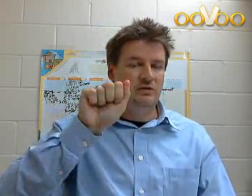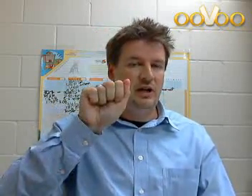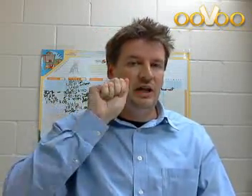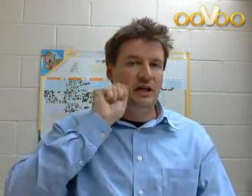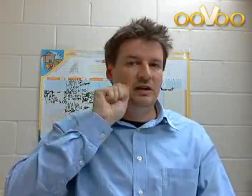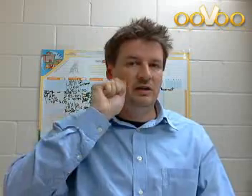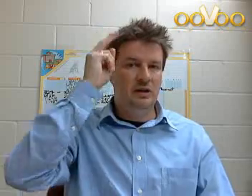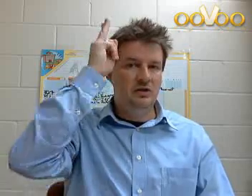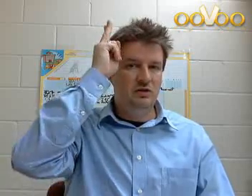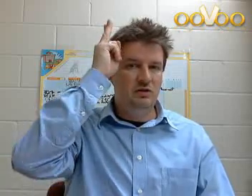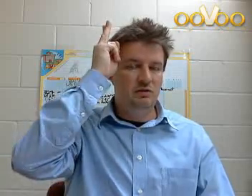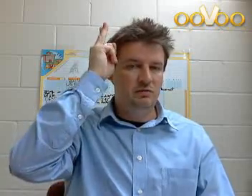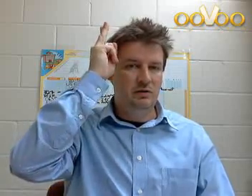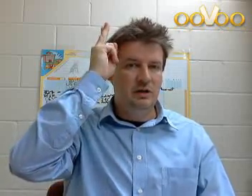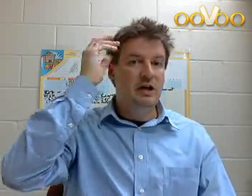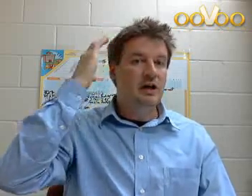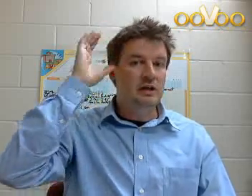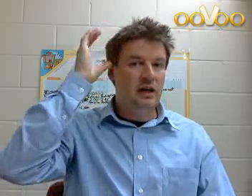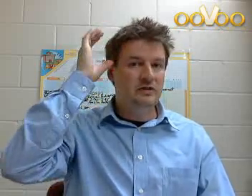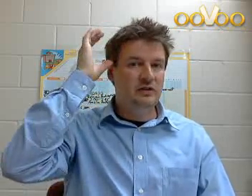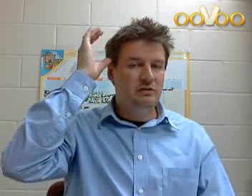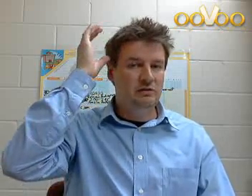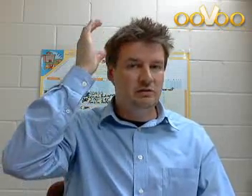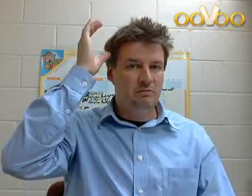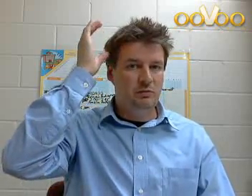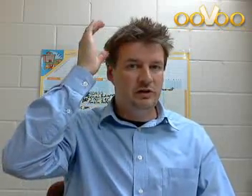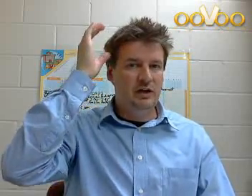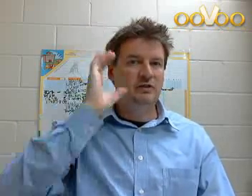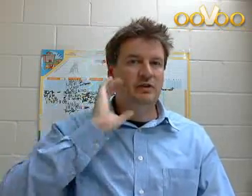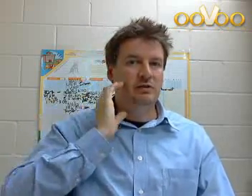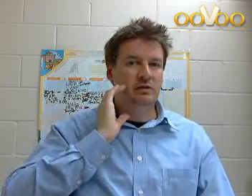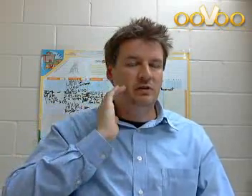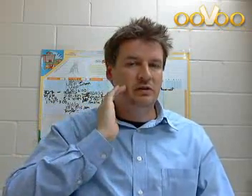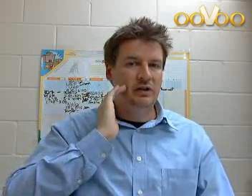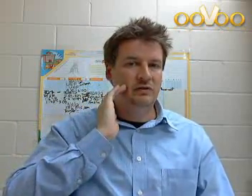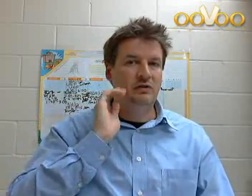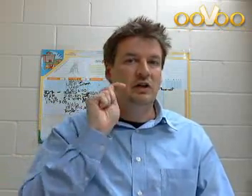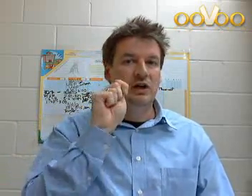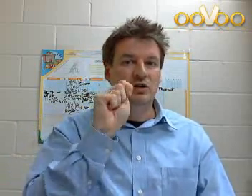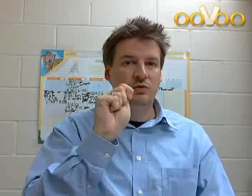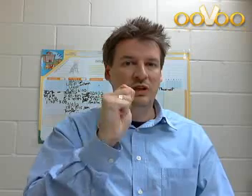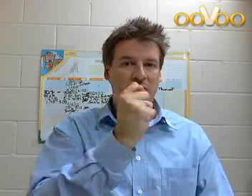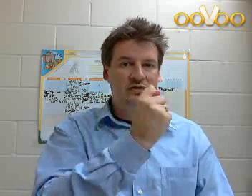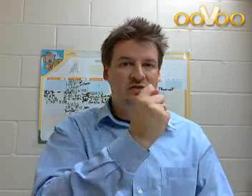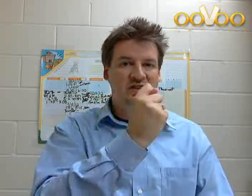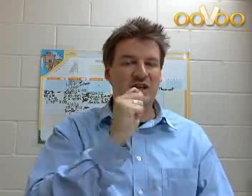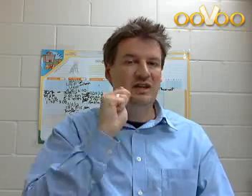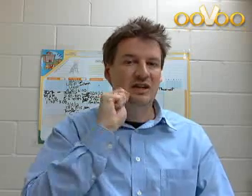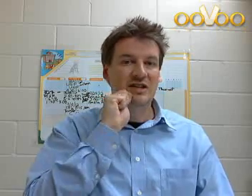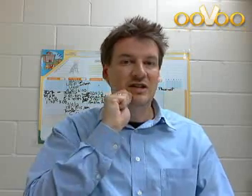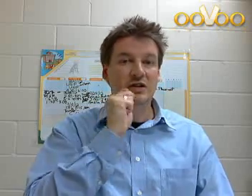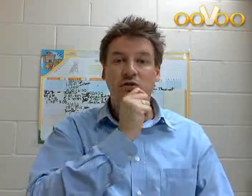your A and your U. Cousin, boy cousin, girl cousin. Twins, T,